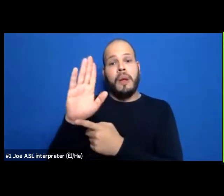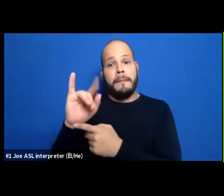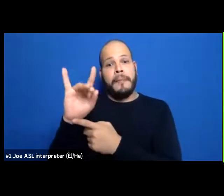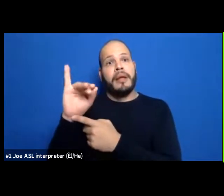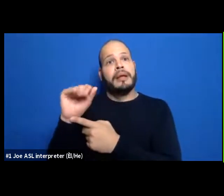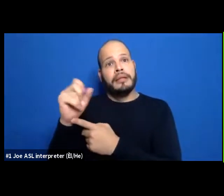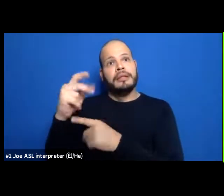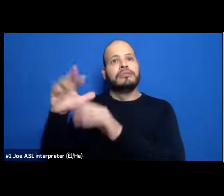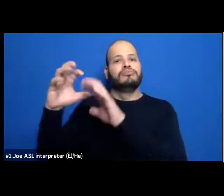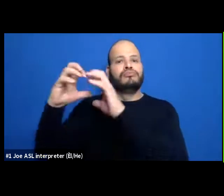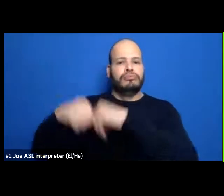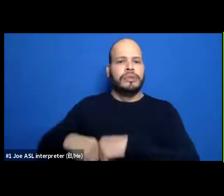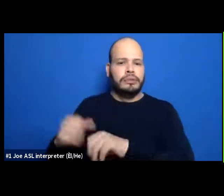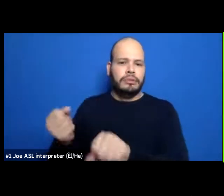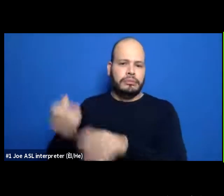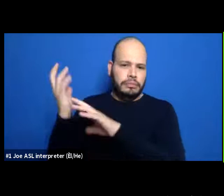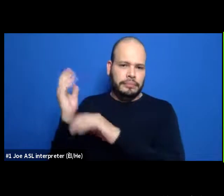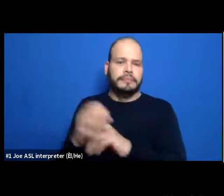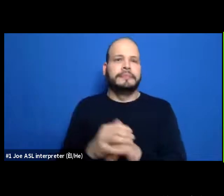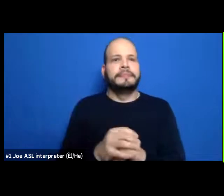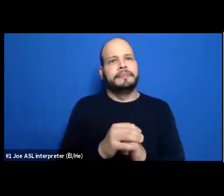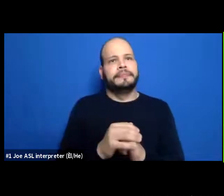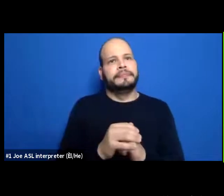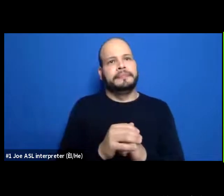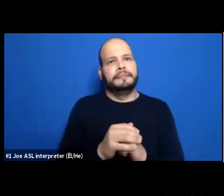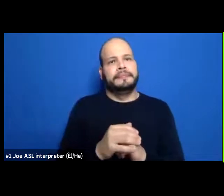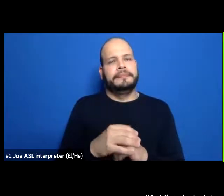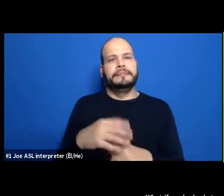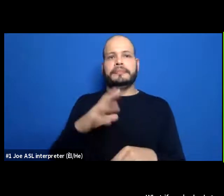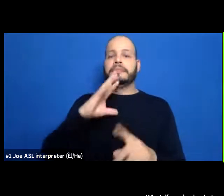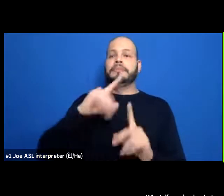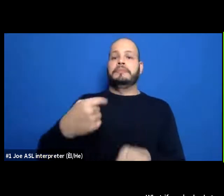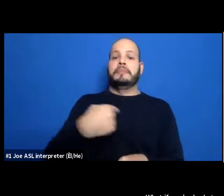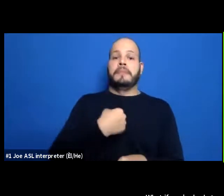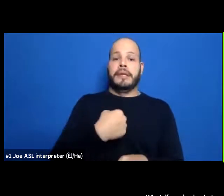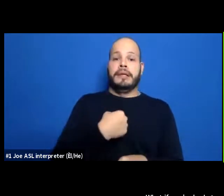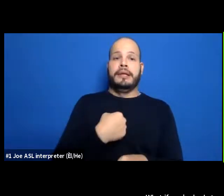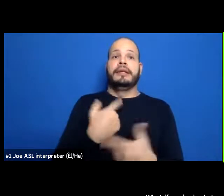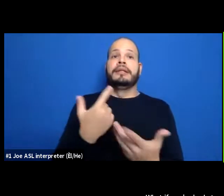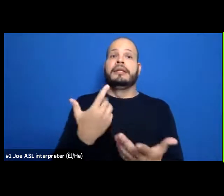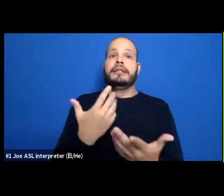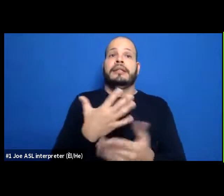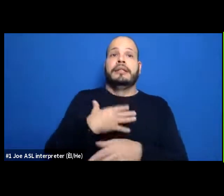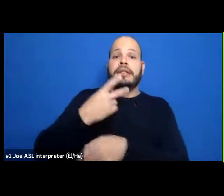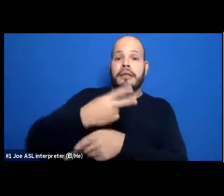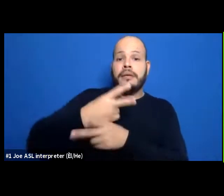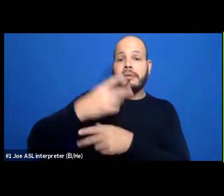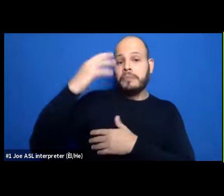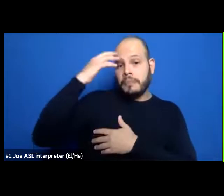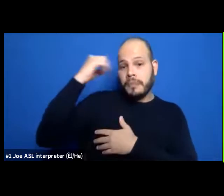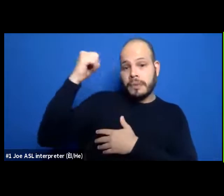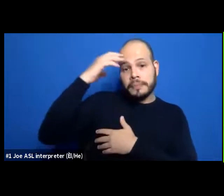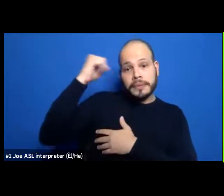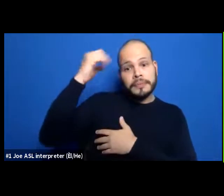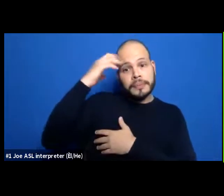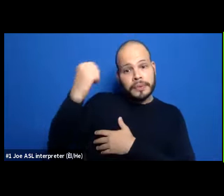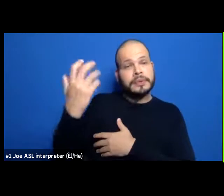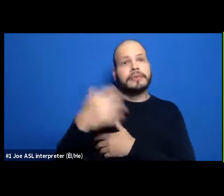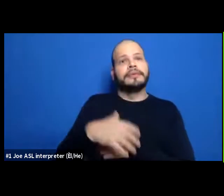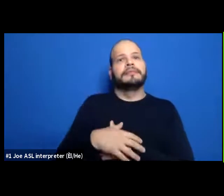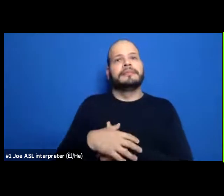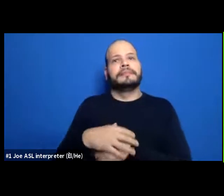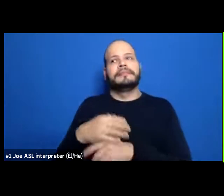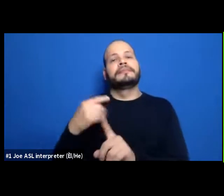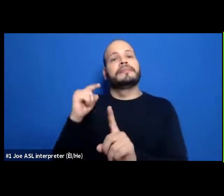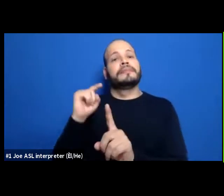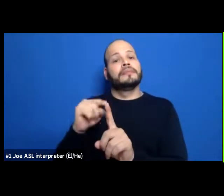I situate myself as a keeper of memory, of ancestral memory. Now, it's not something that I created, it's